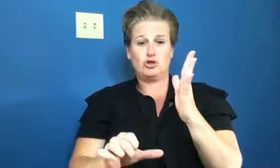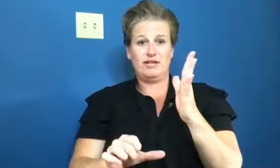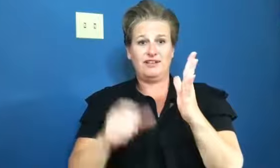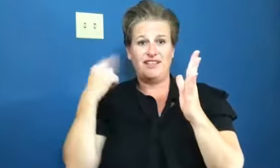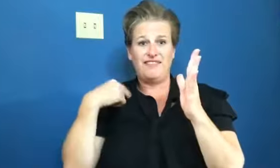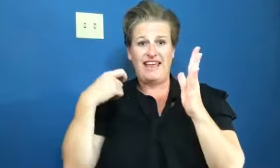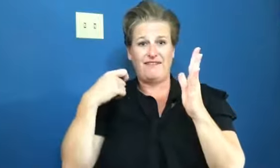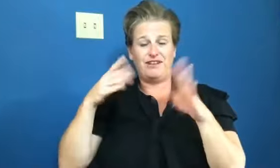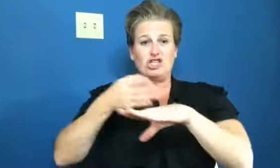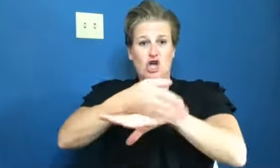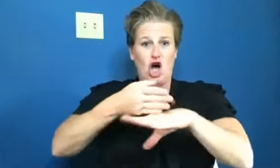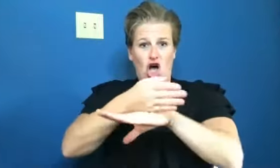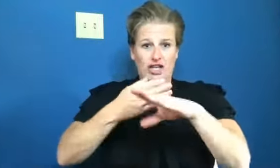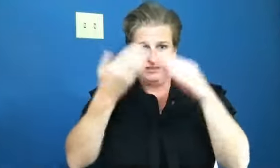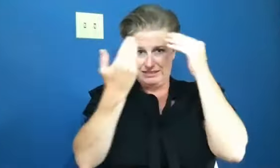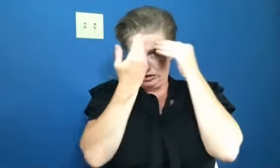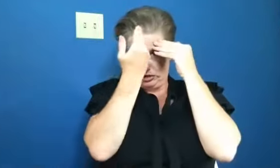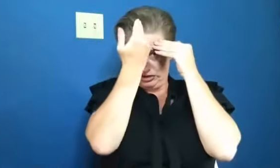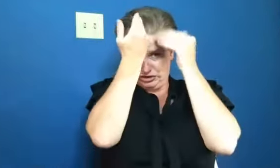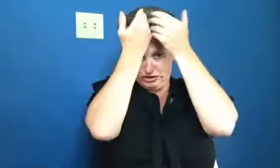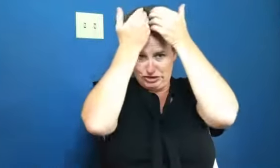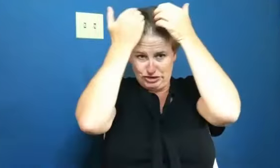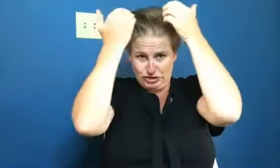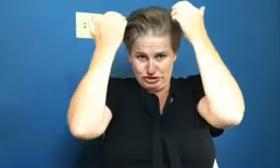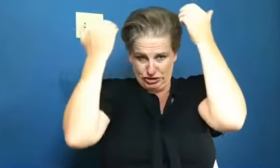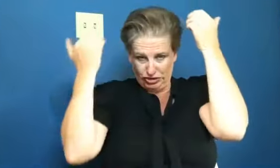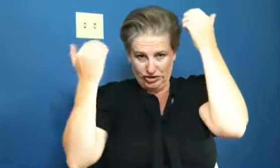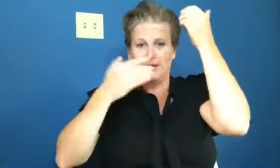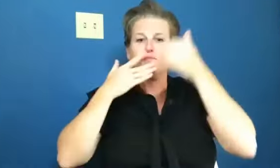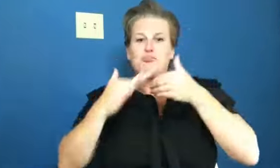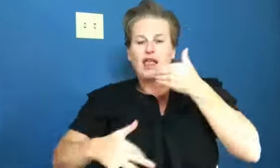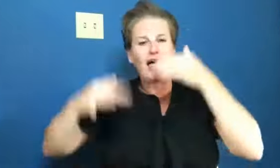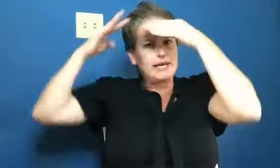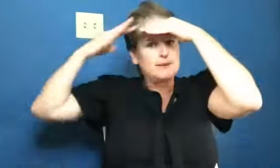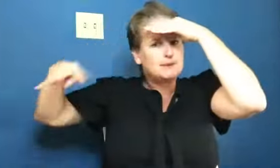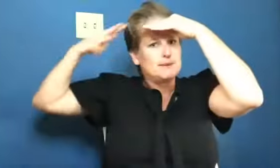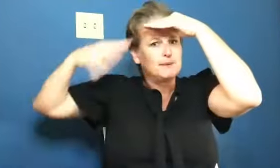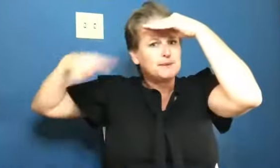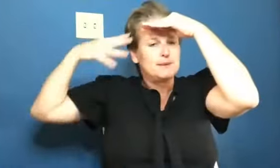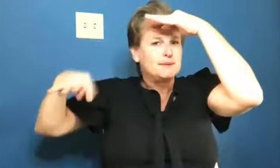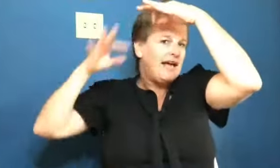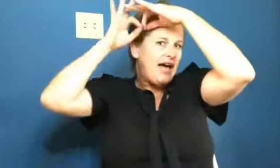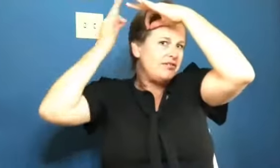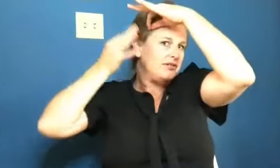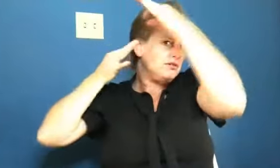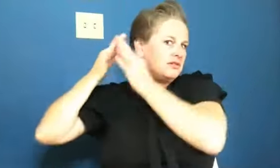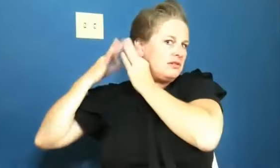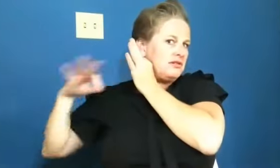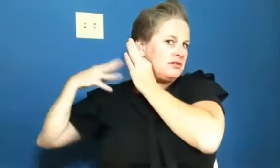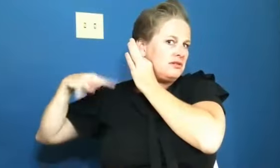saw and they drained all the blood and they put a little shunt in there and put his skull back on, stitched him up. He was wearing a turban and he